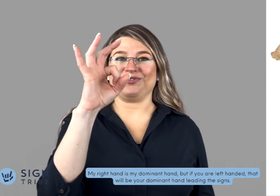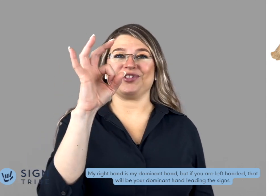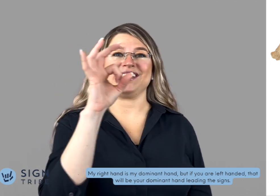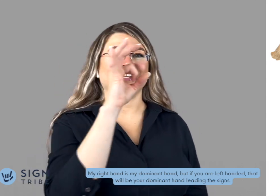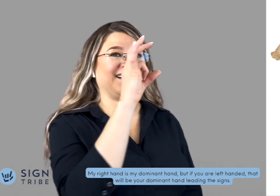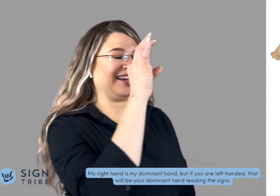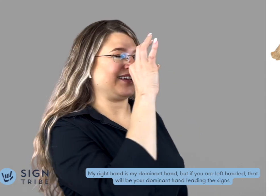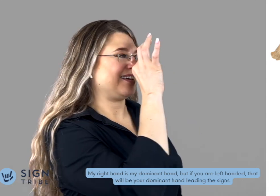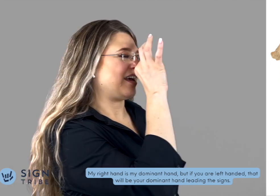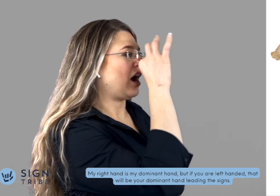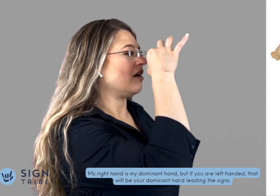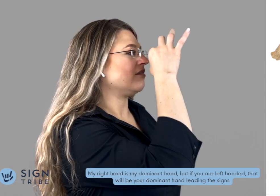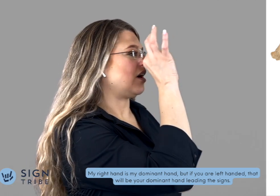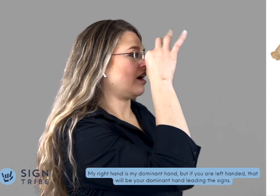this sign.